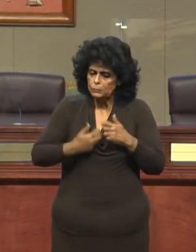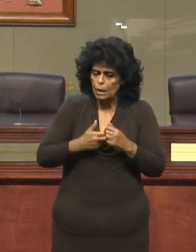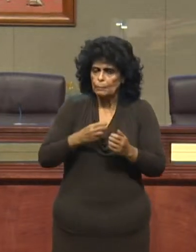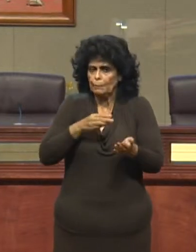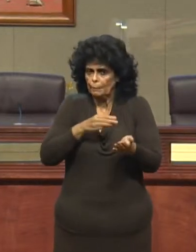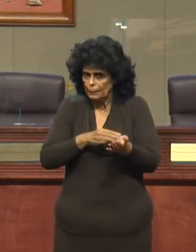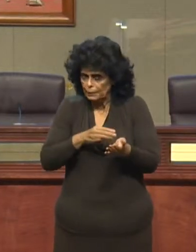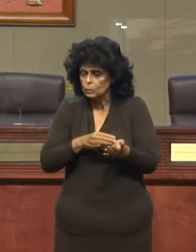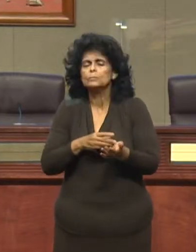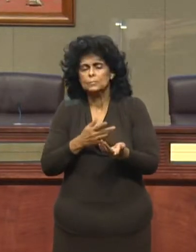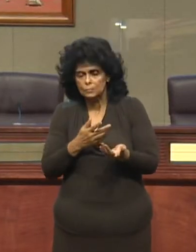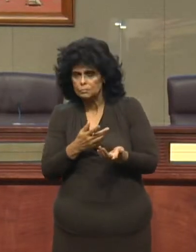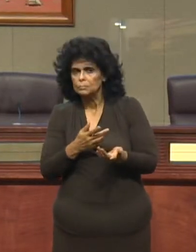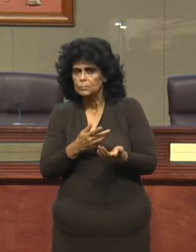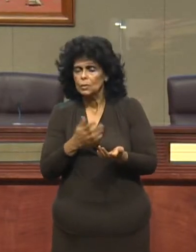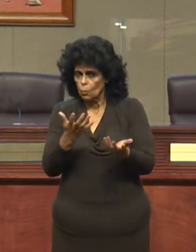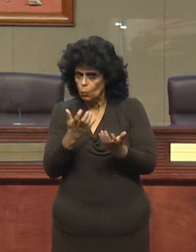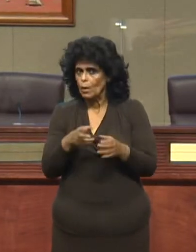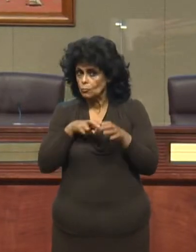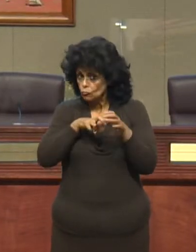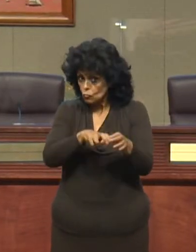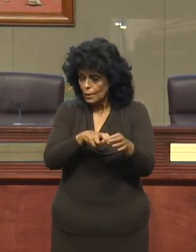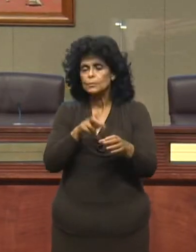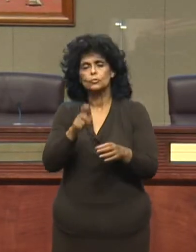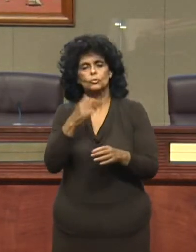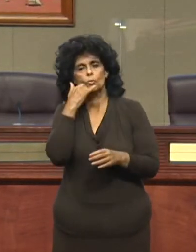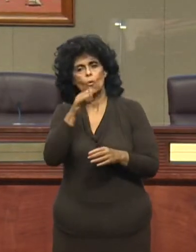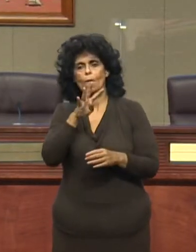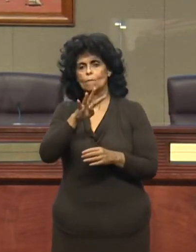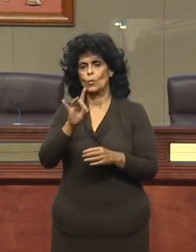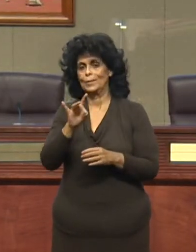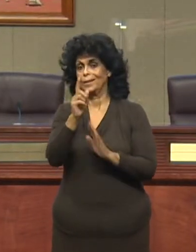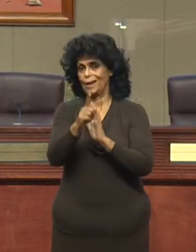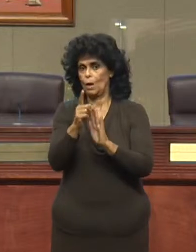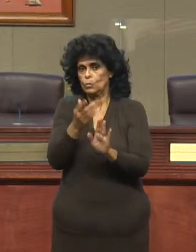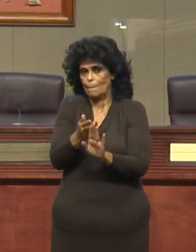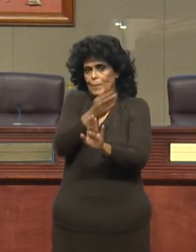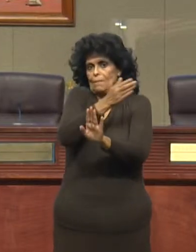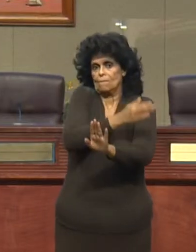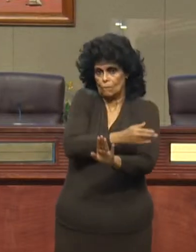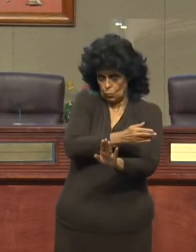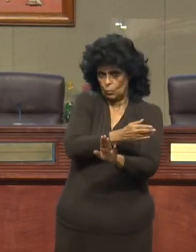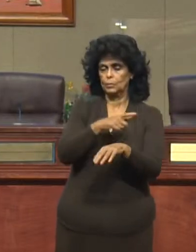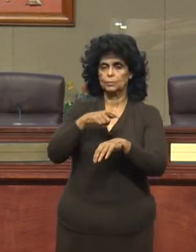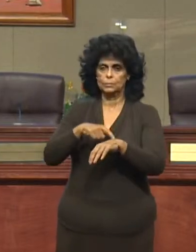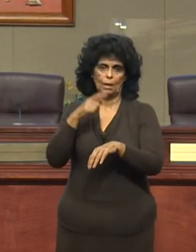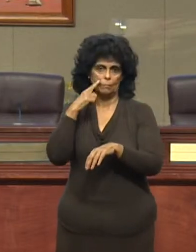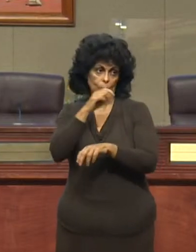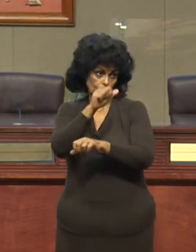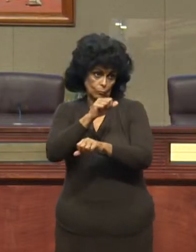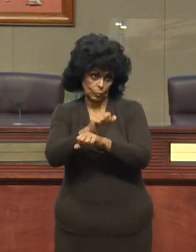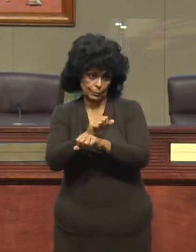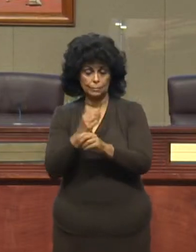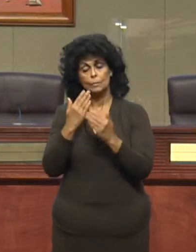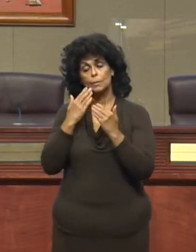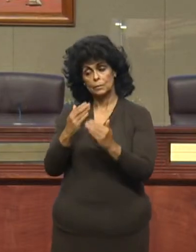in advance. I want to thank Links for their partnership and their contribution to this effort. We'll talk now